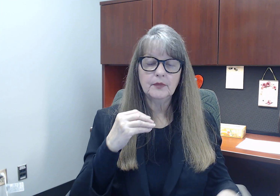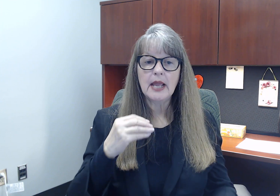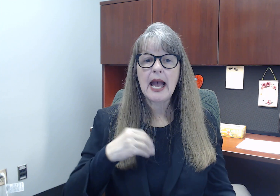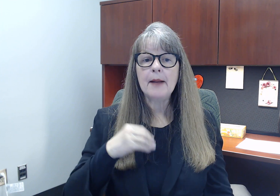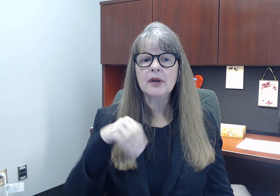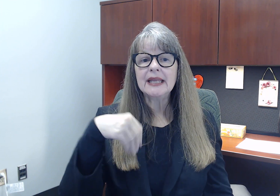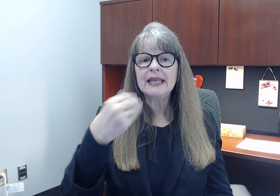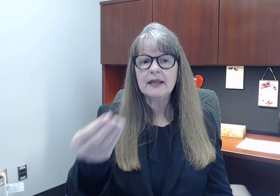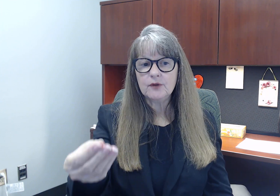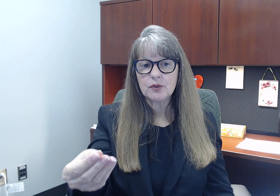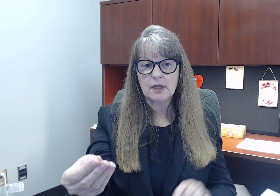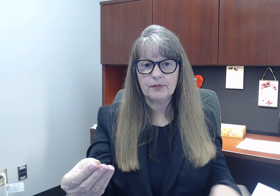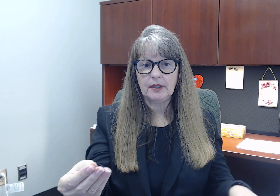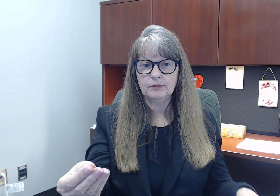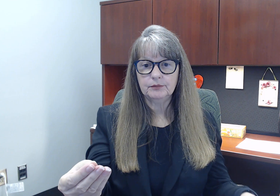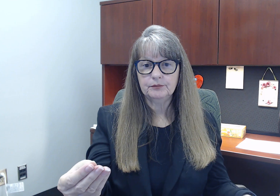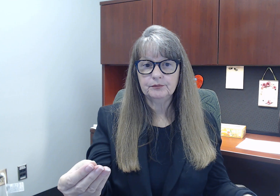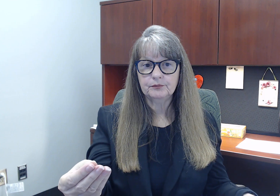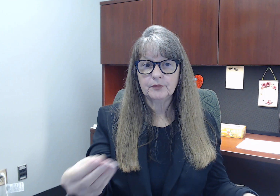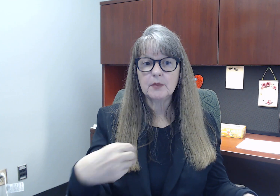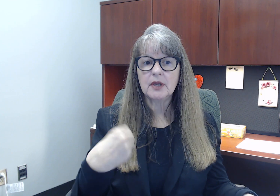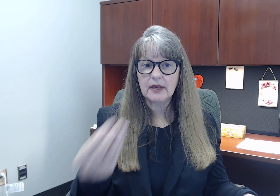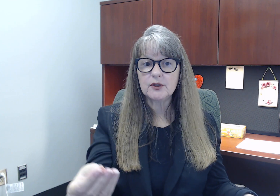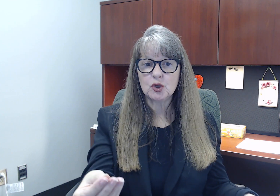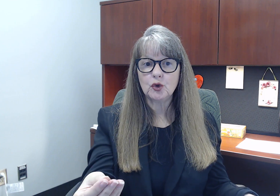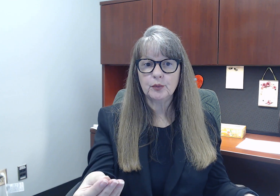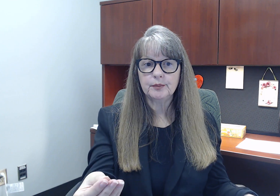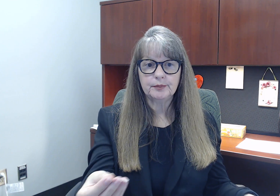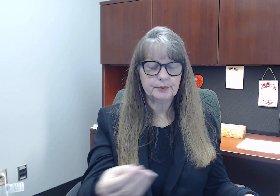I'm going to give you something. I'm going to give it to you.